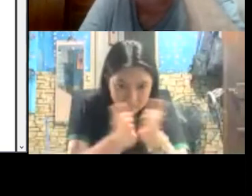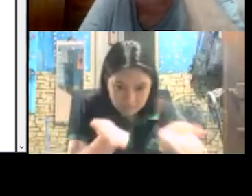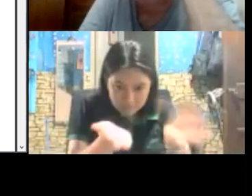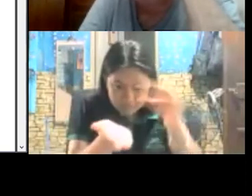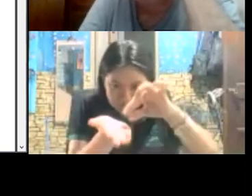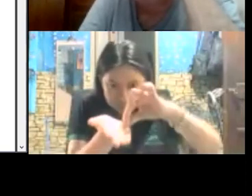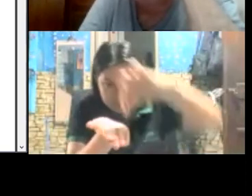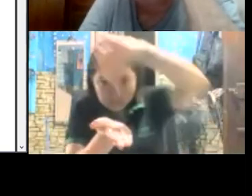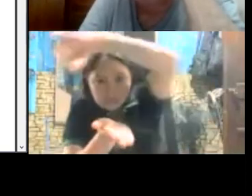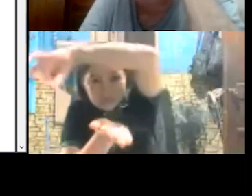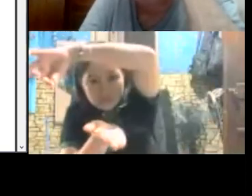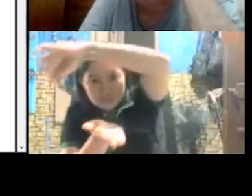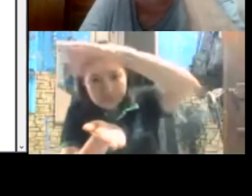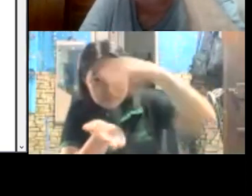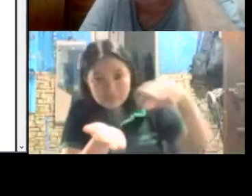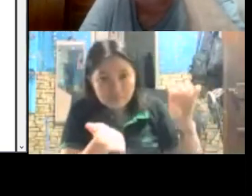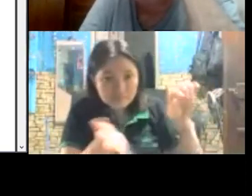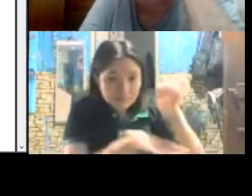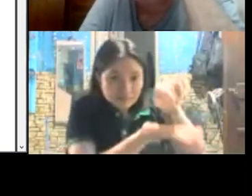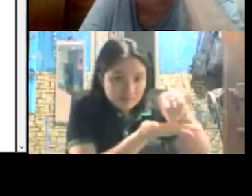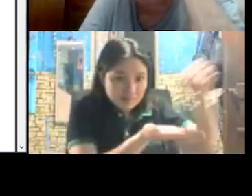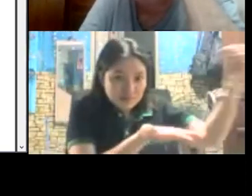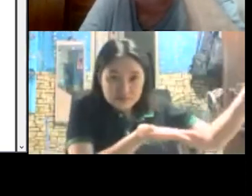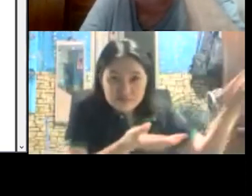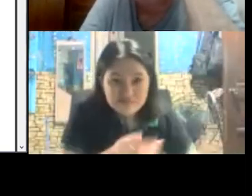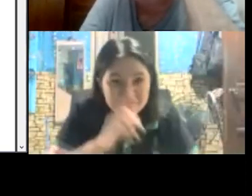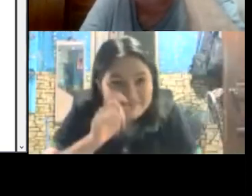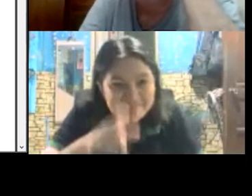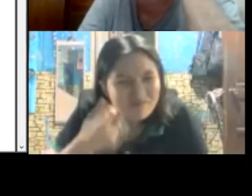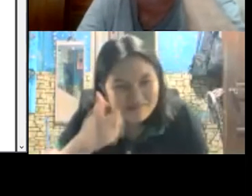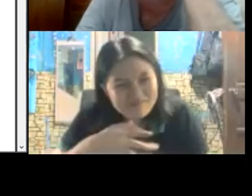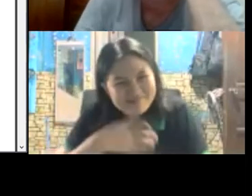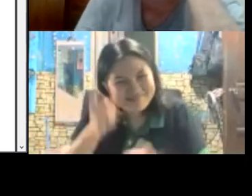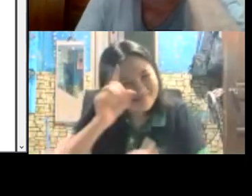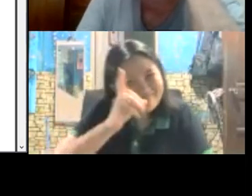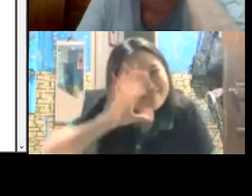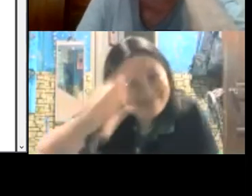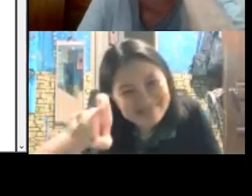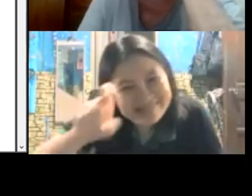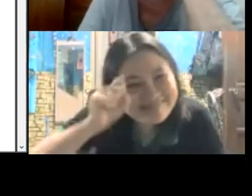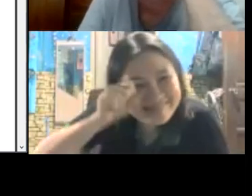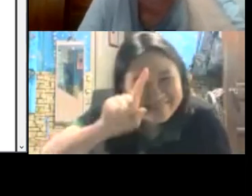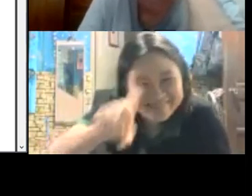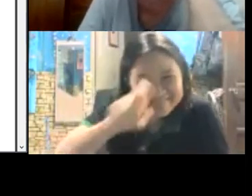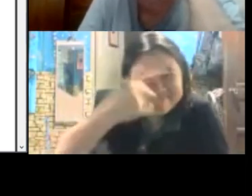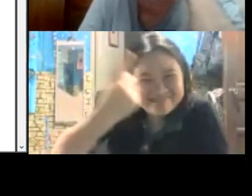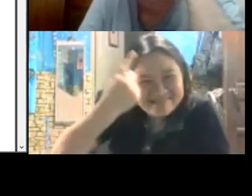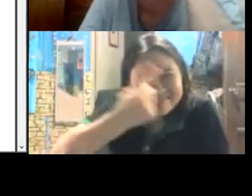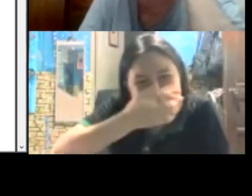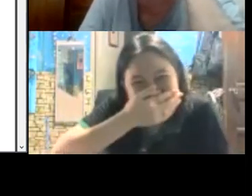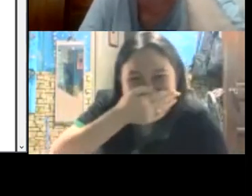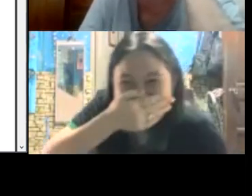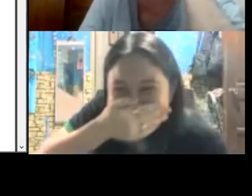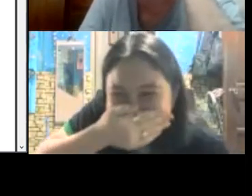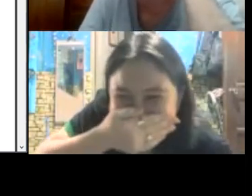and then like a map, it folds out, right? So it's, so we don't have to do such a small print, but just for the